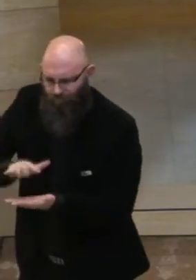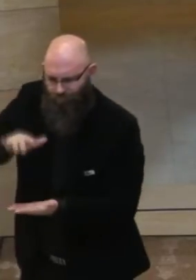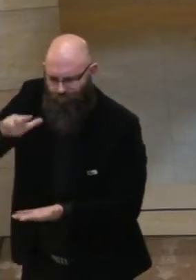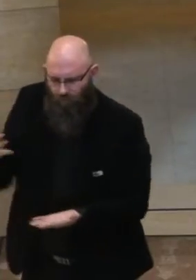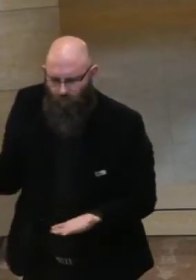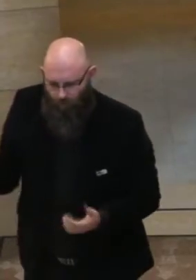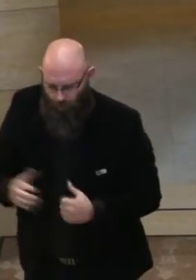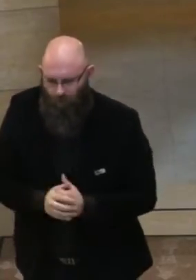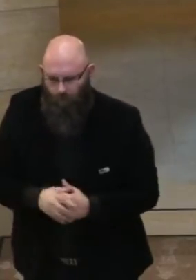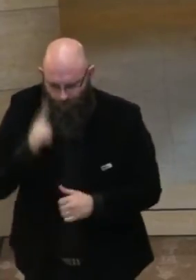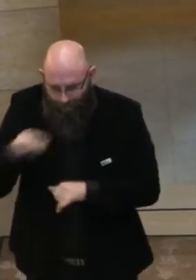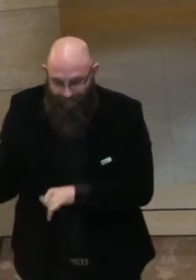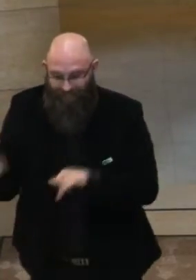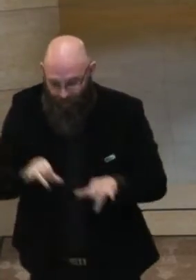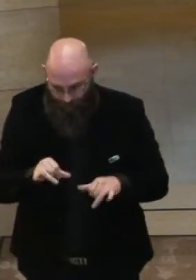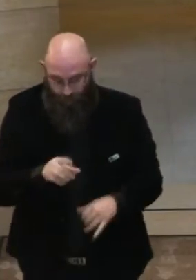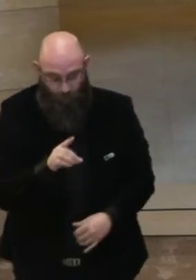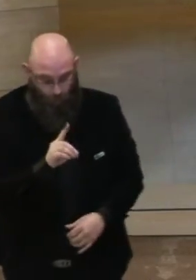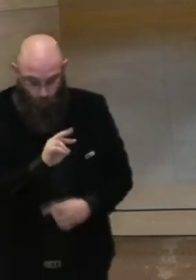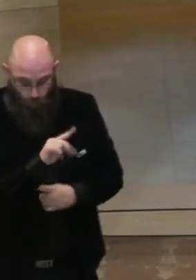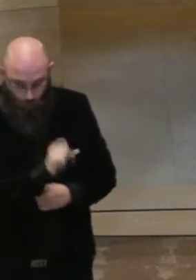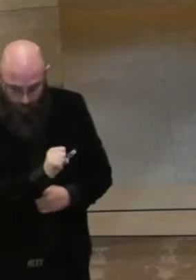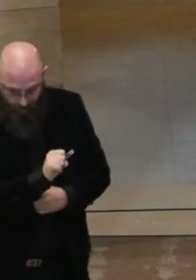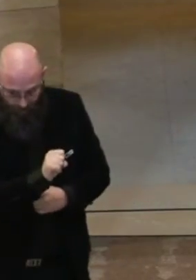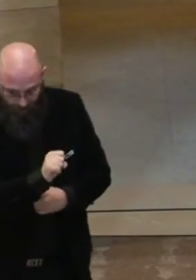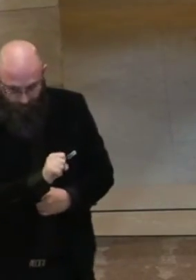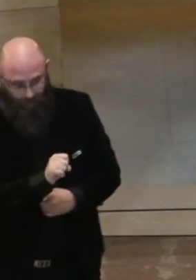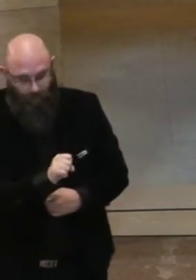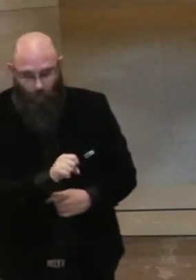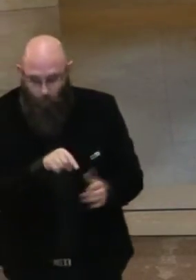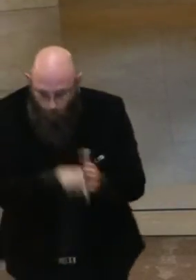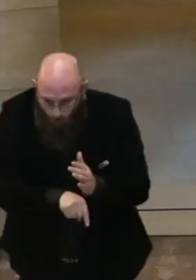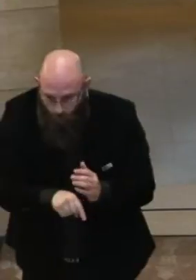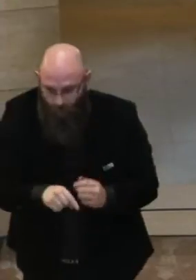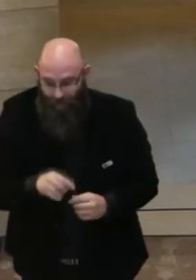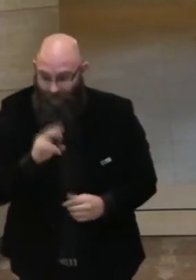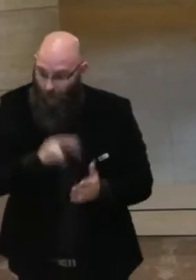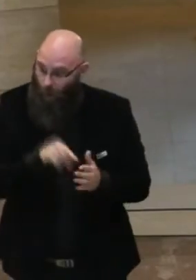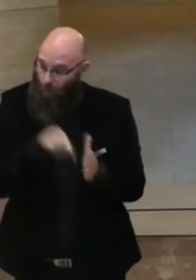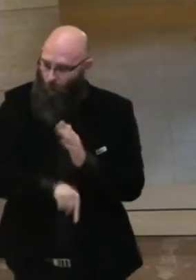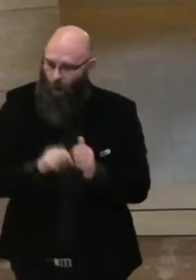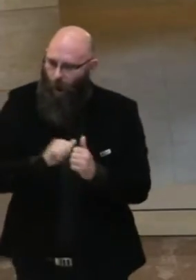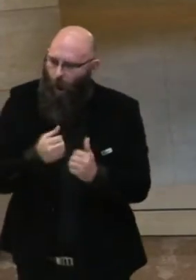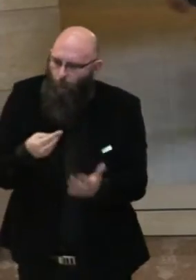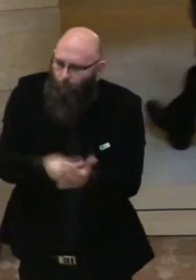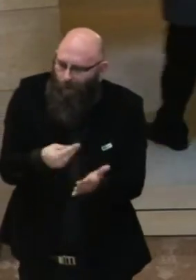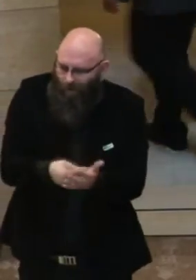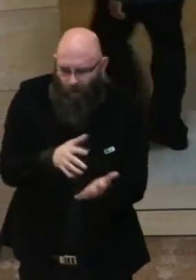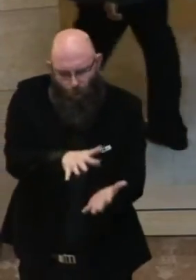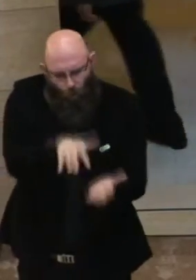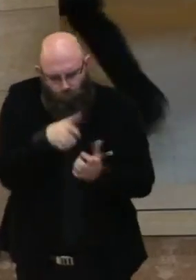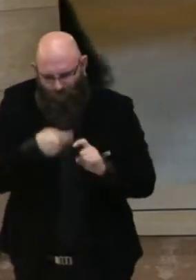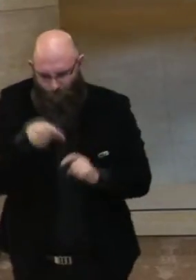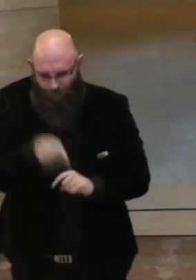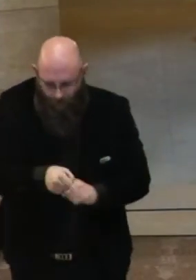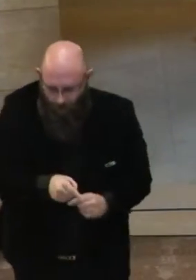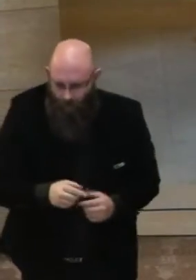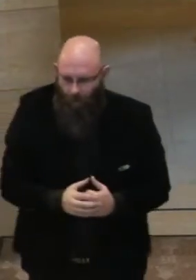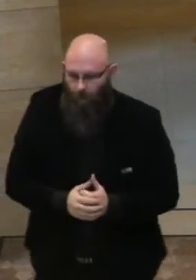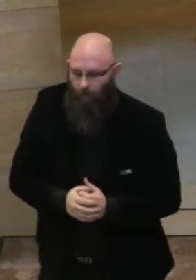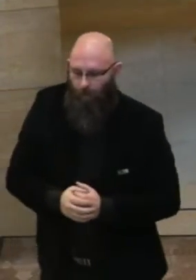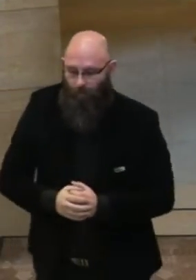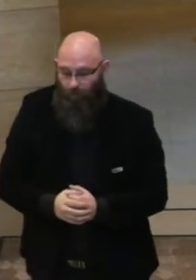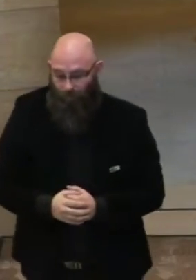a drug-related murder is a prohibitionist monetized murder. It is not illegal to be a